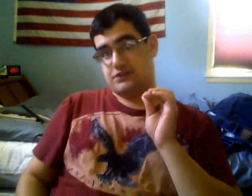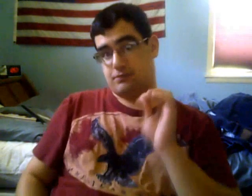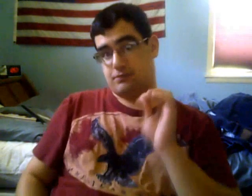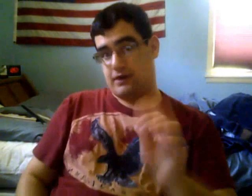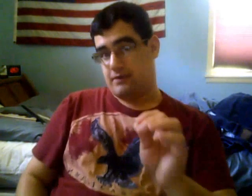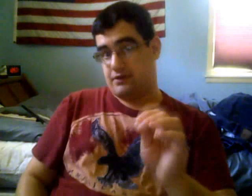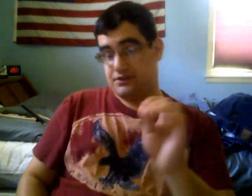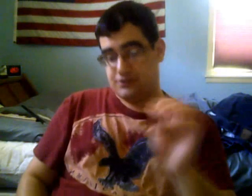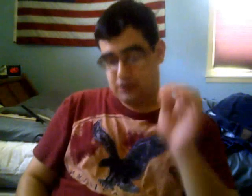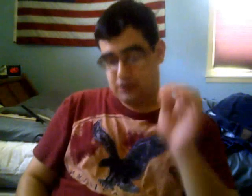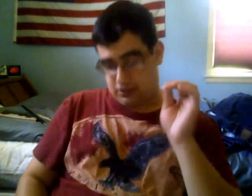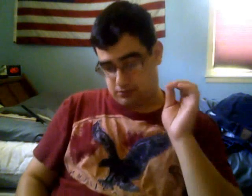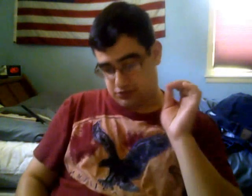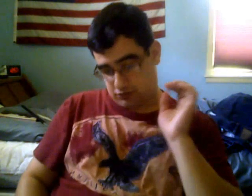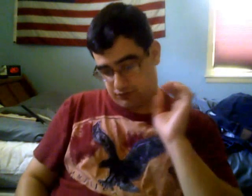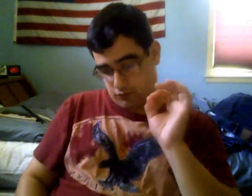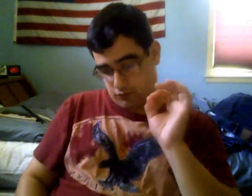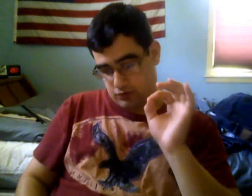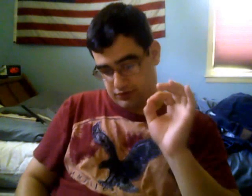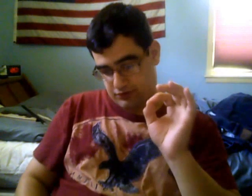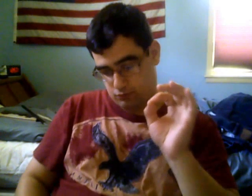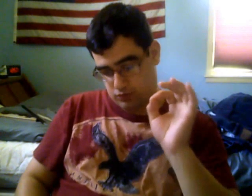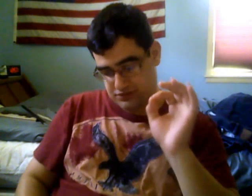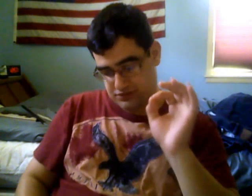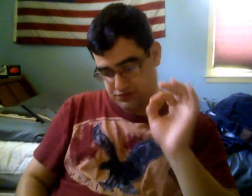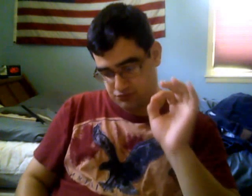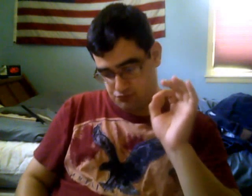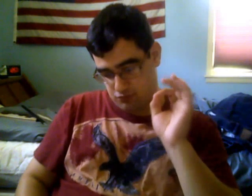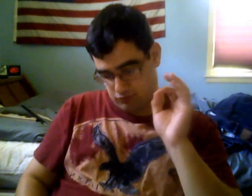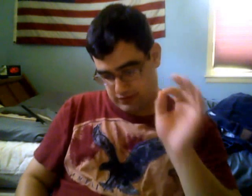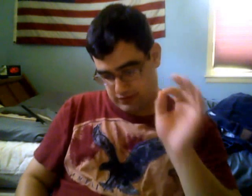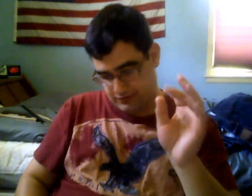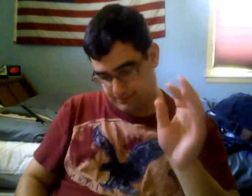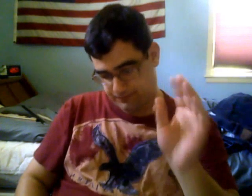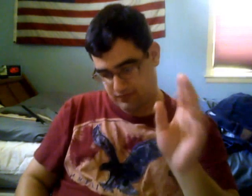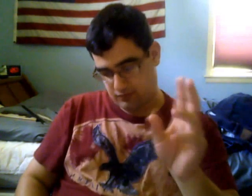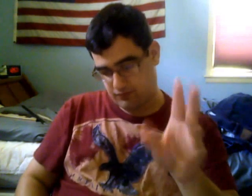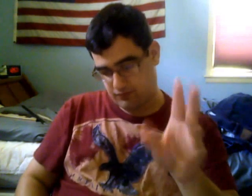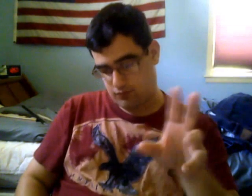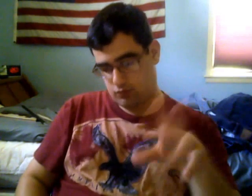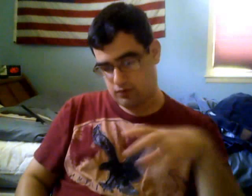First is primaries. Gerald Ford wanted to run for